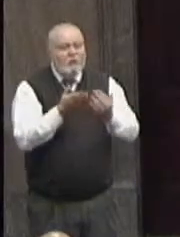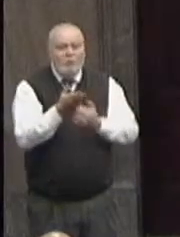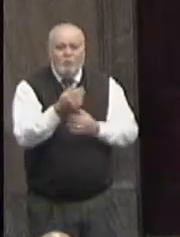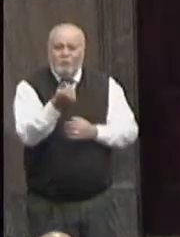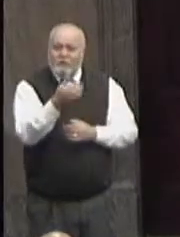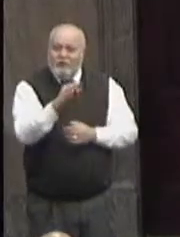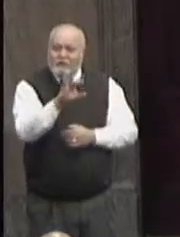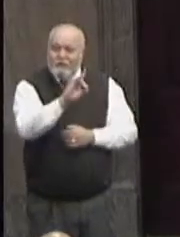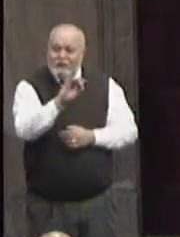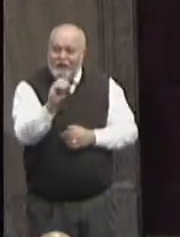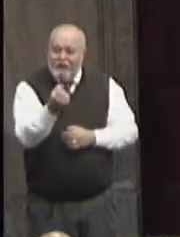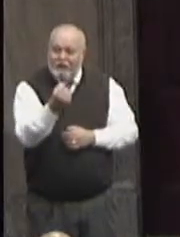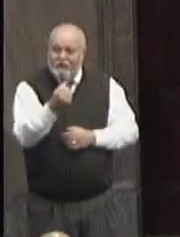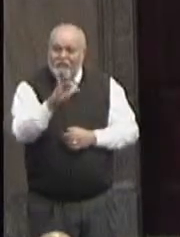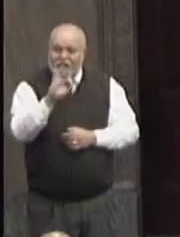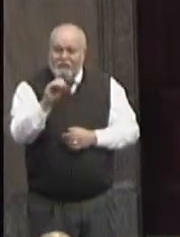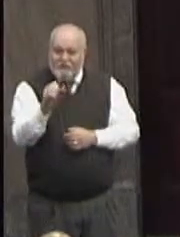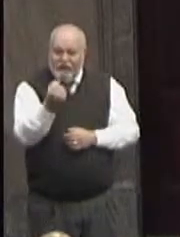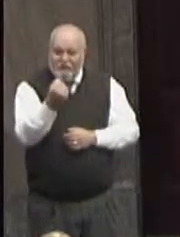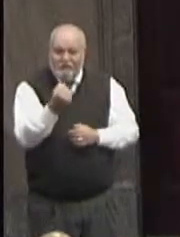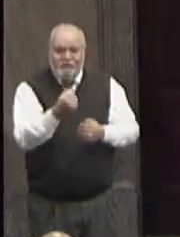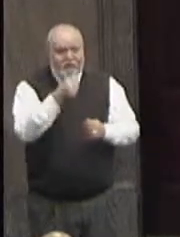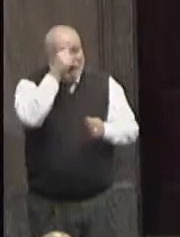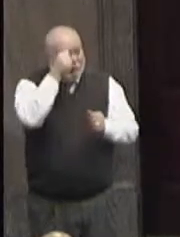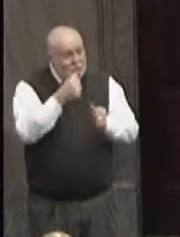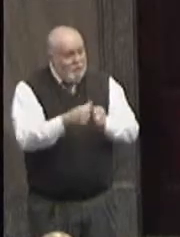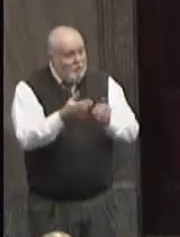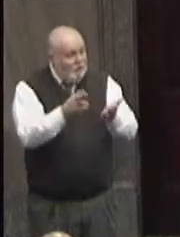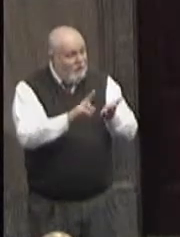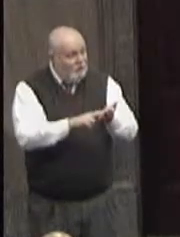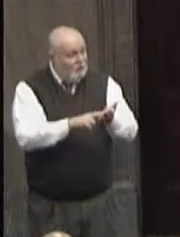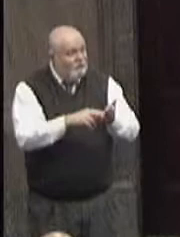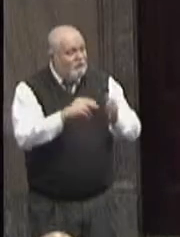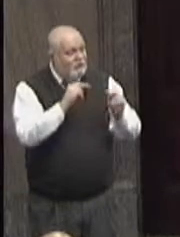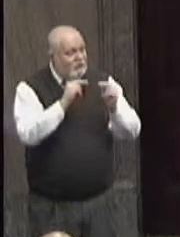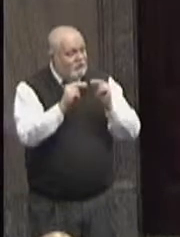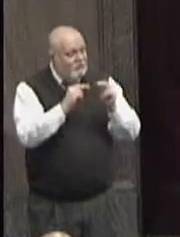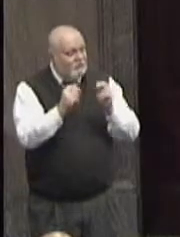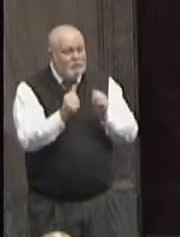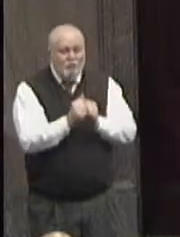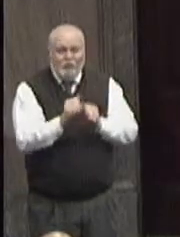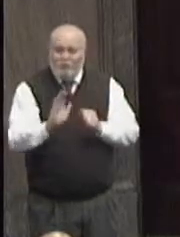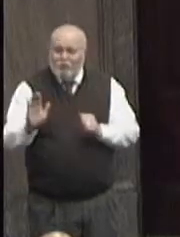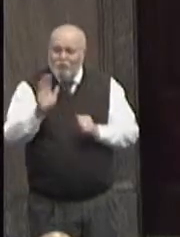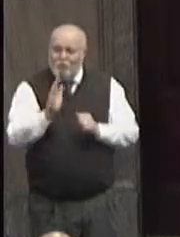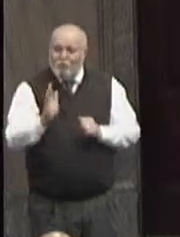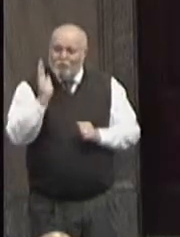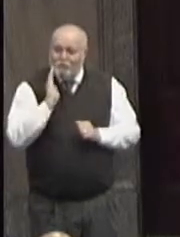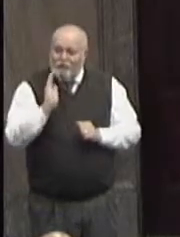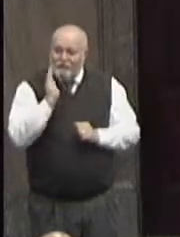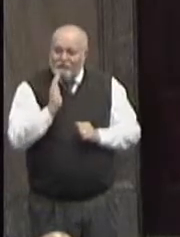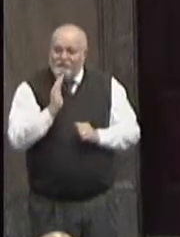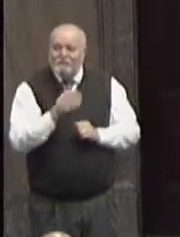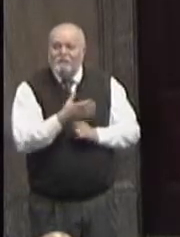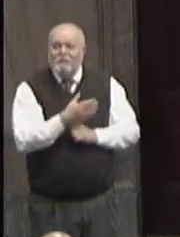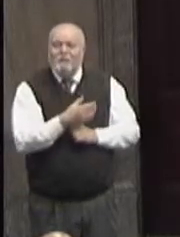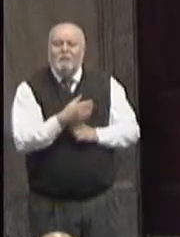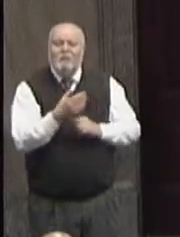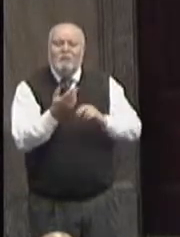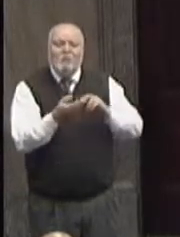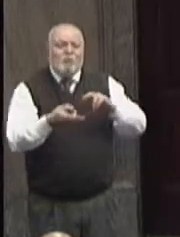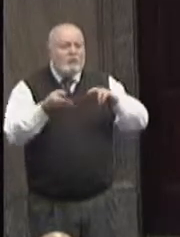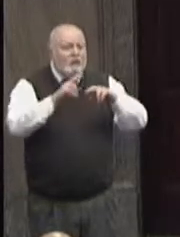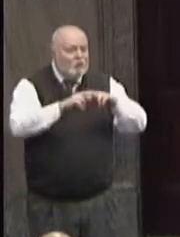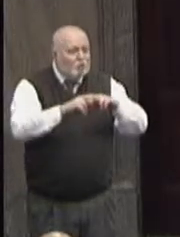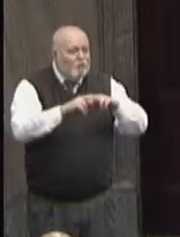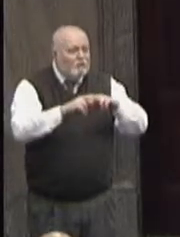mid-80s to the early 90s, I recall contracts being settled by your predecessors with raises,